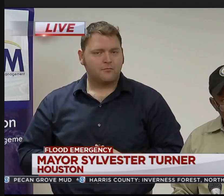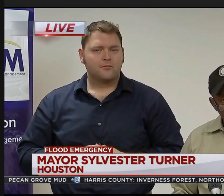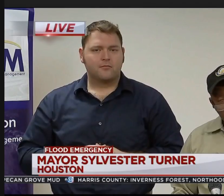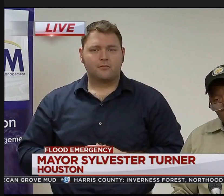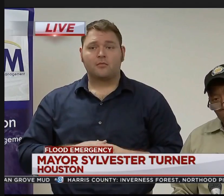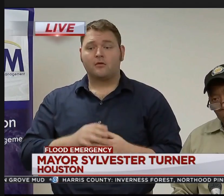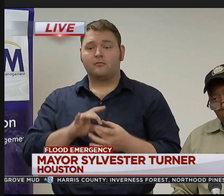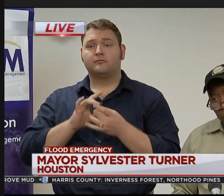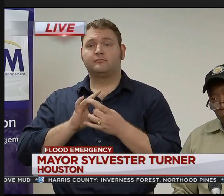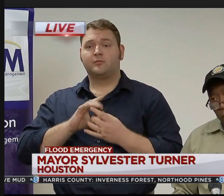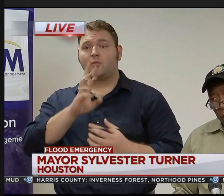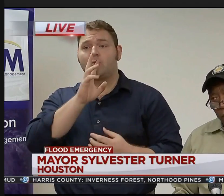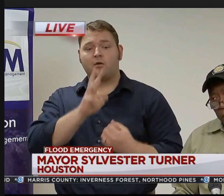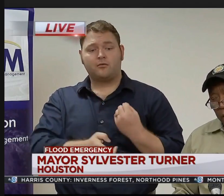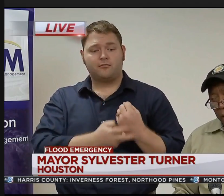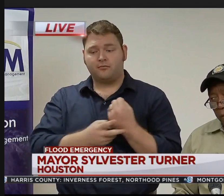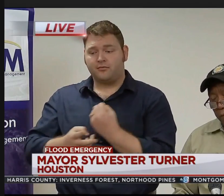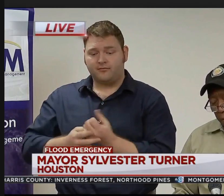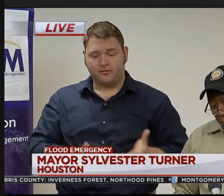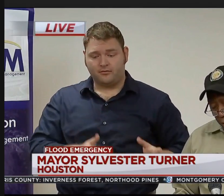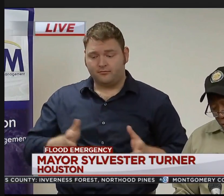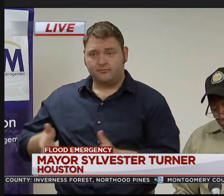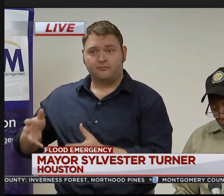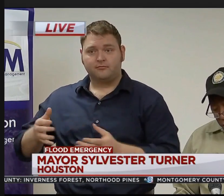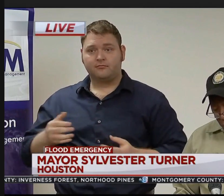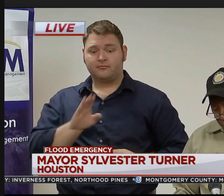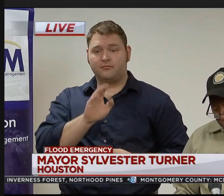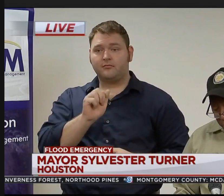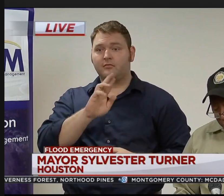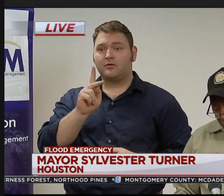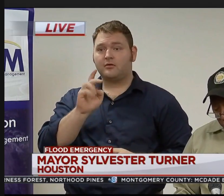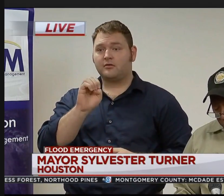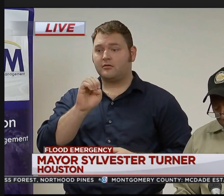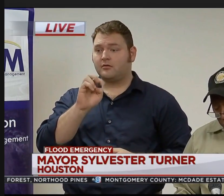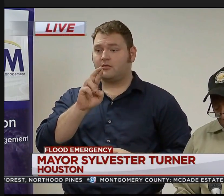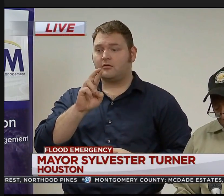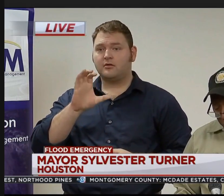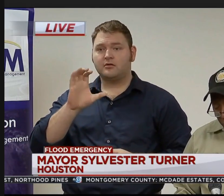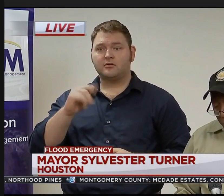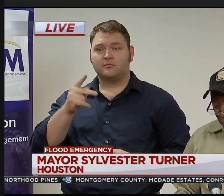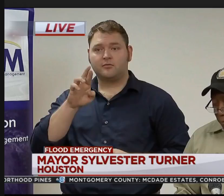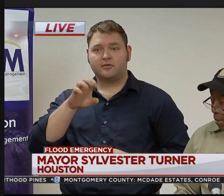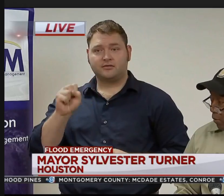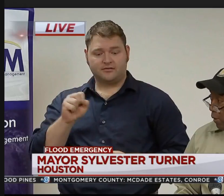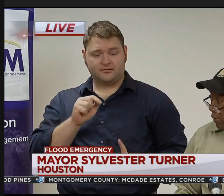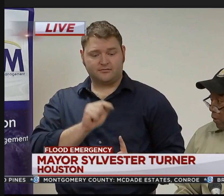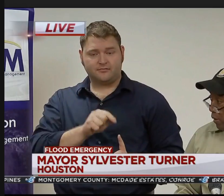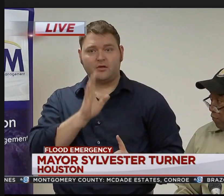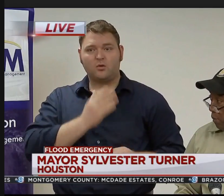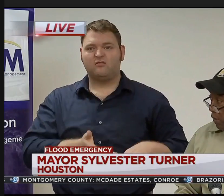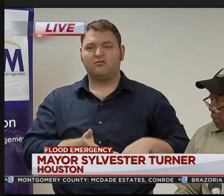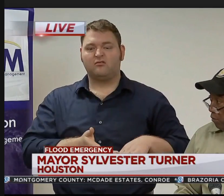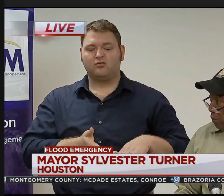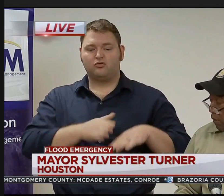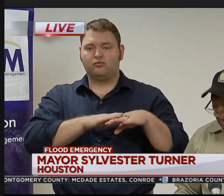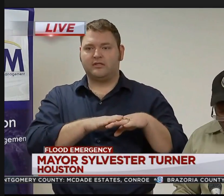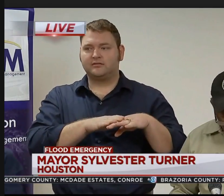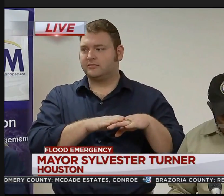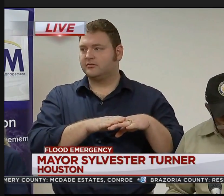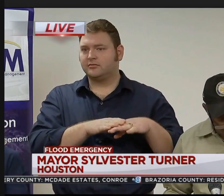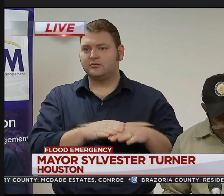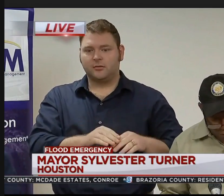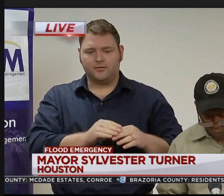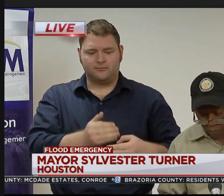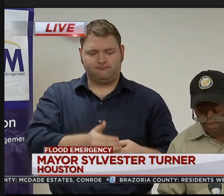Barker Cypress, they have increased the release from Barker Cypress, but I'm going to let Steve speak to